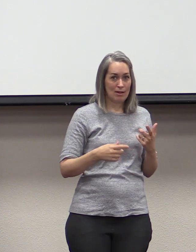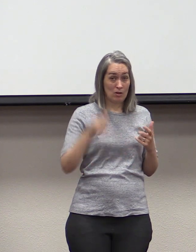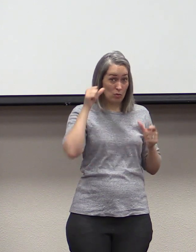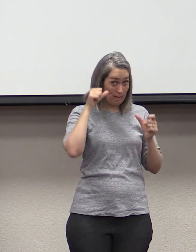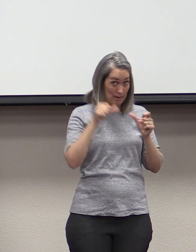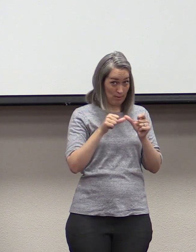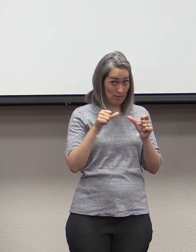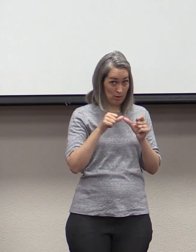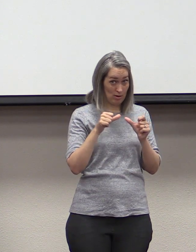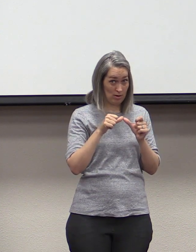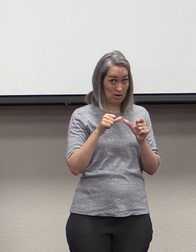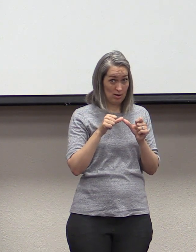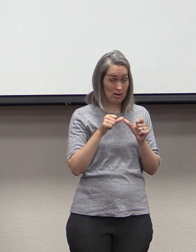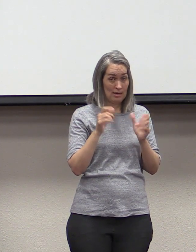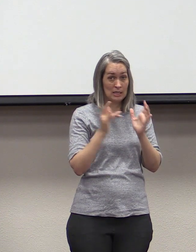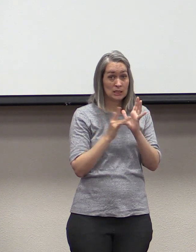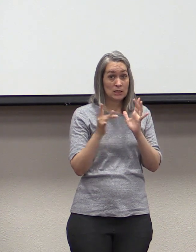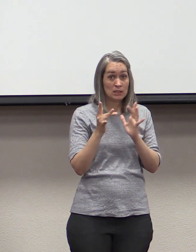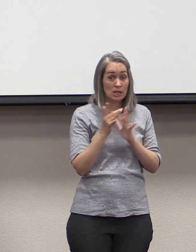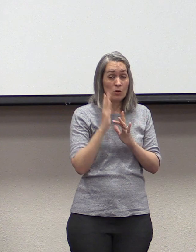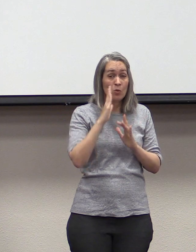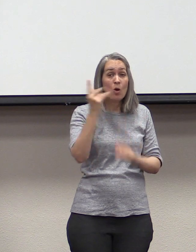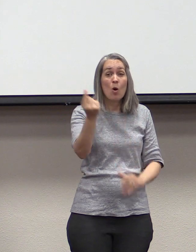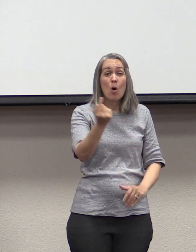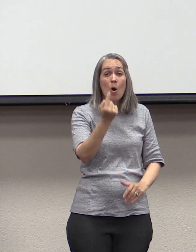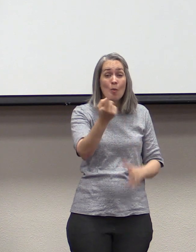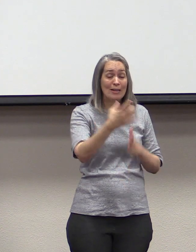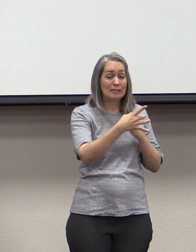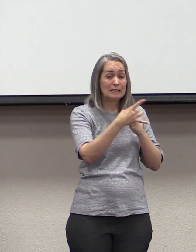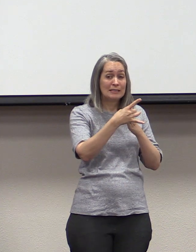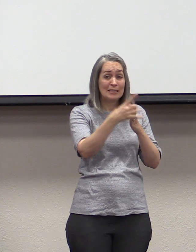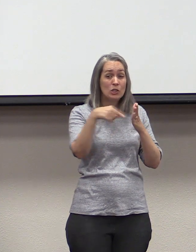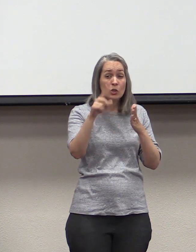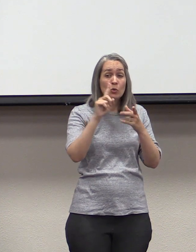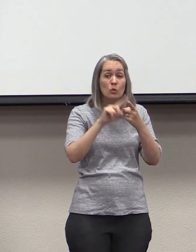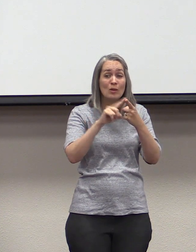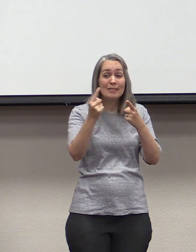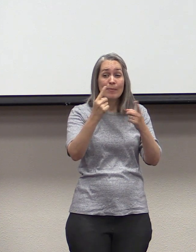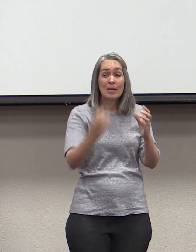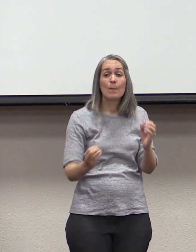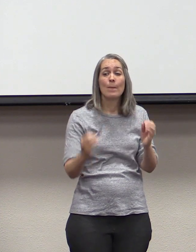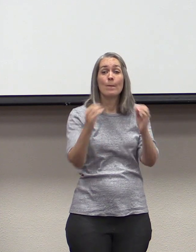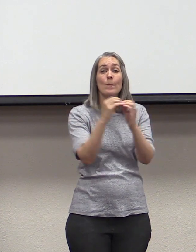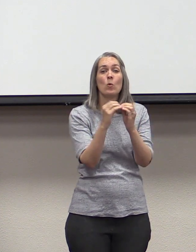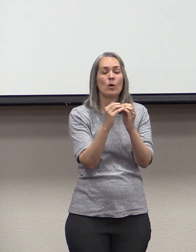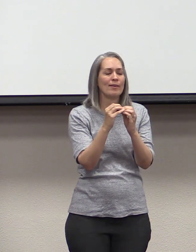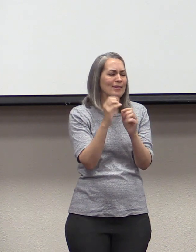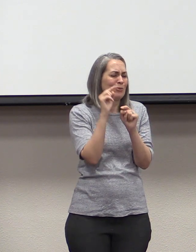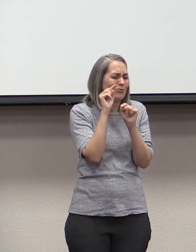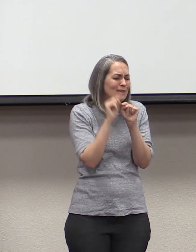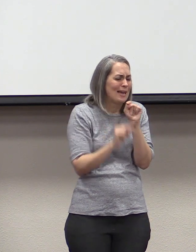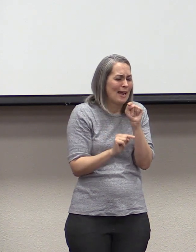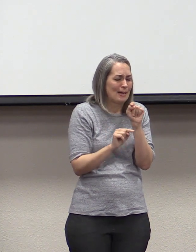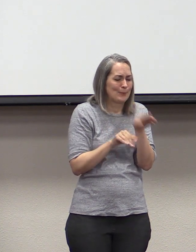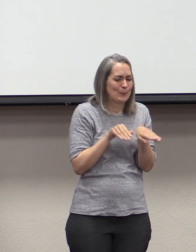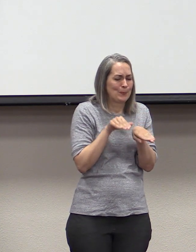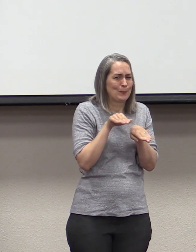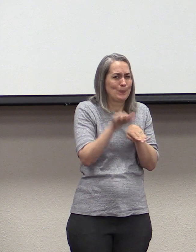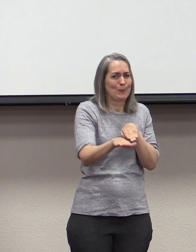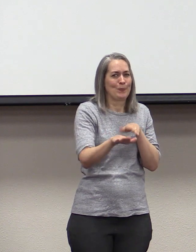Remember that Jesus will always lead you to something more. You can't step out in